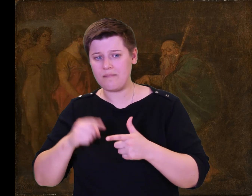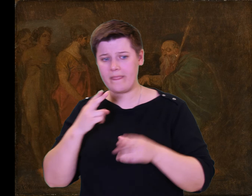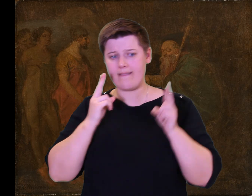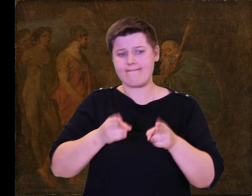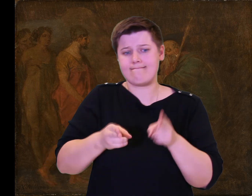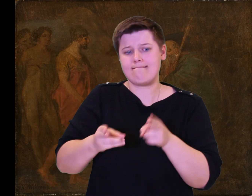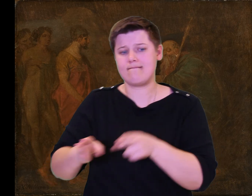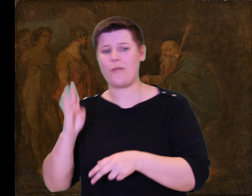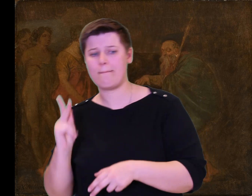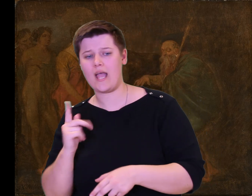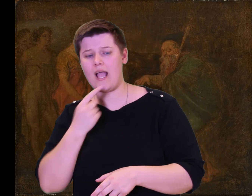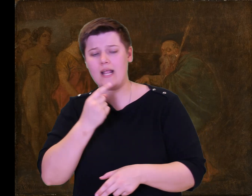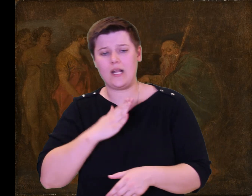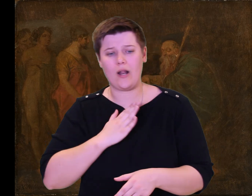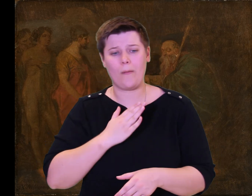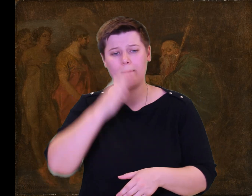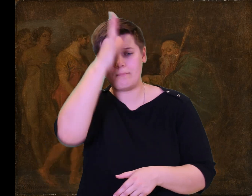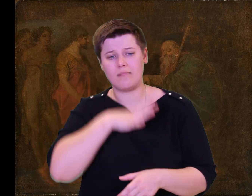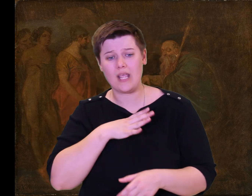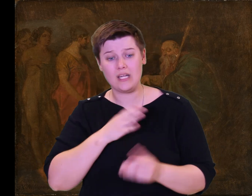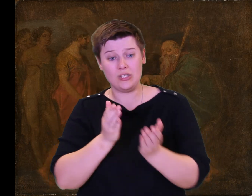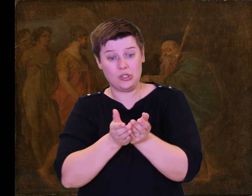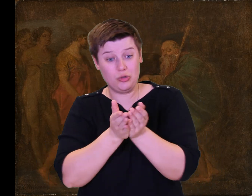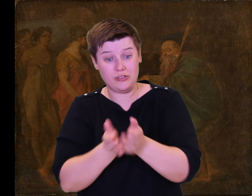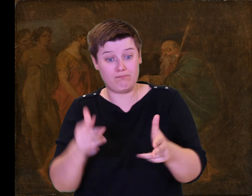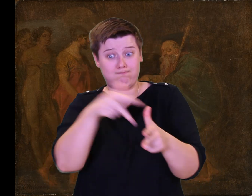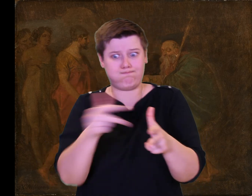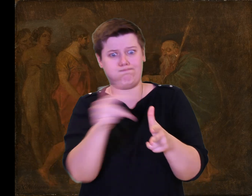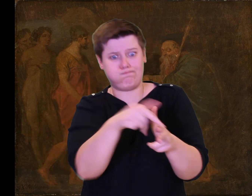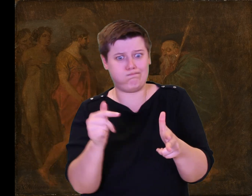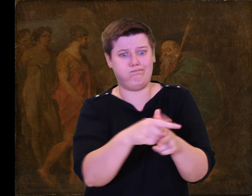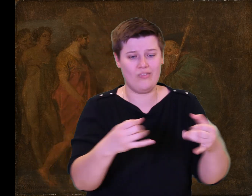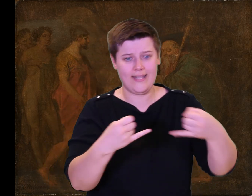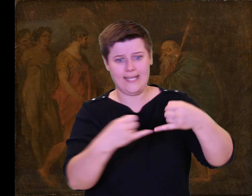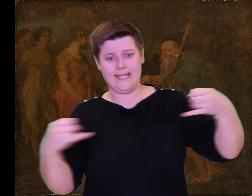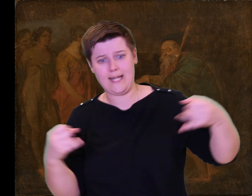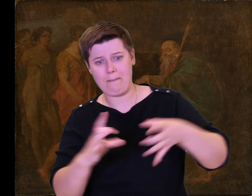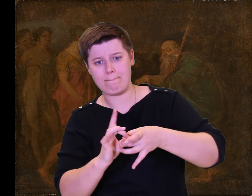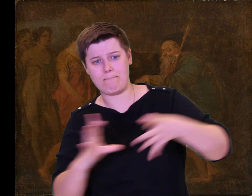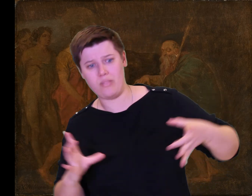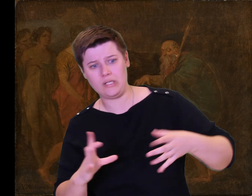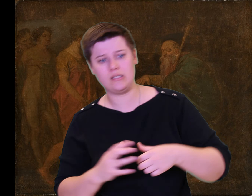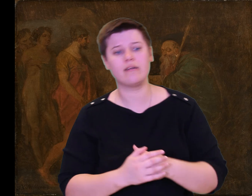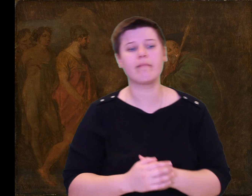The spirit flies away and soon is gone, just like a dream.